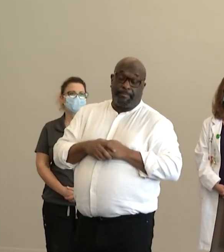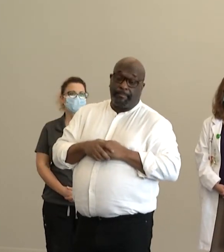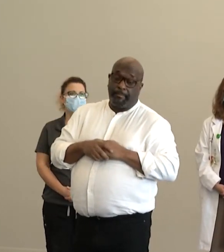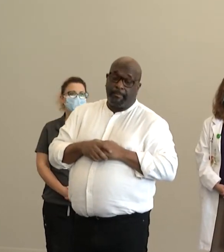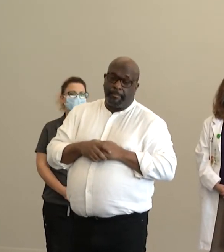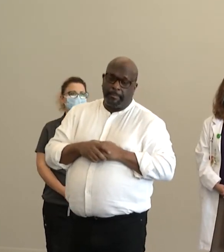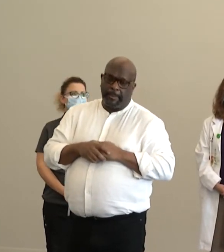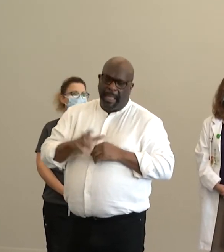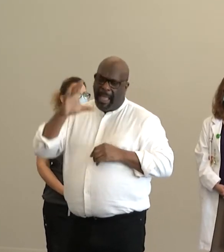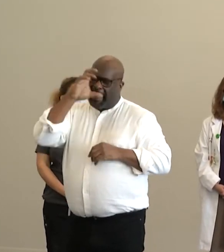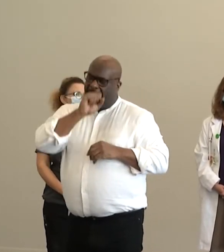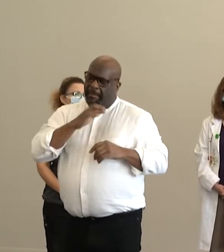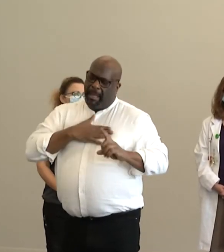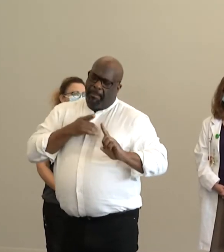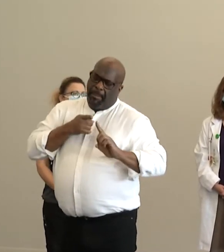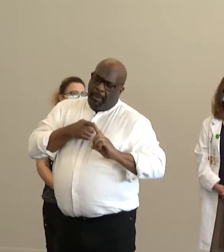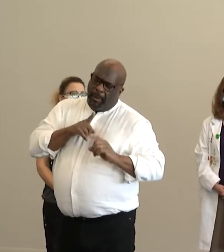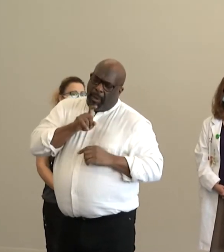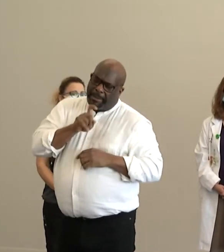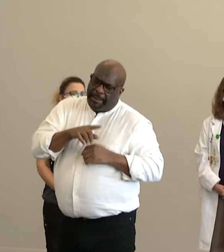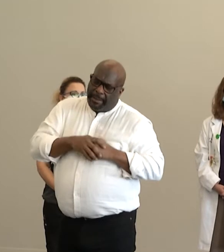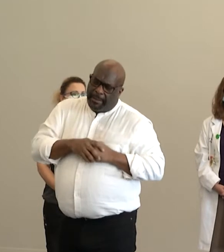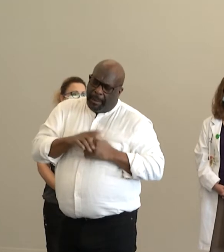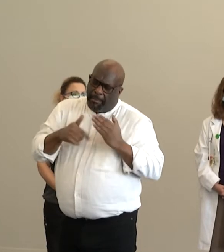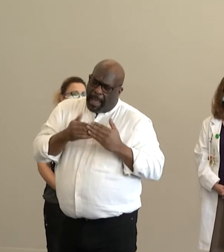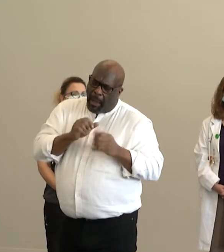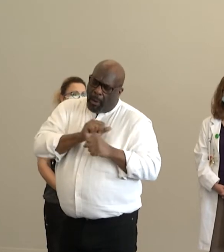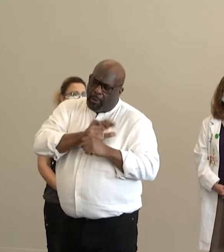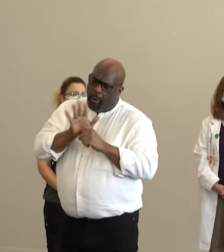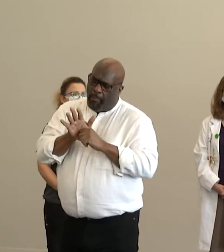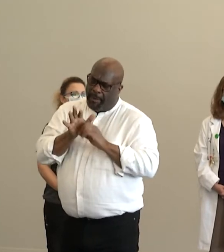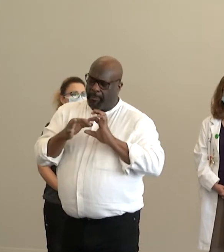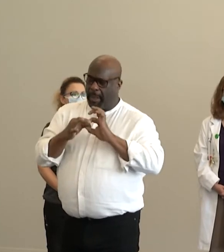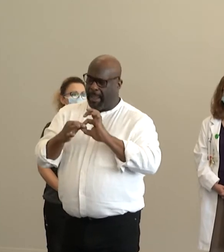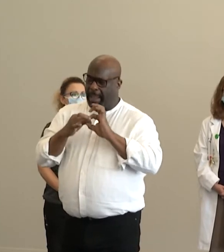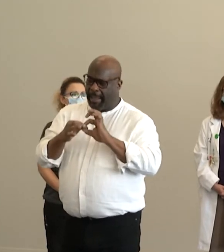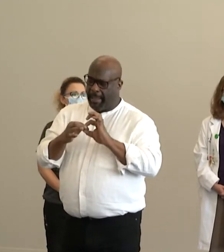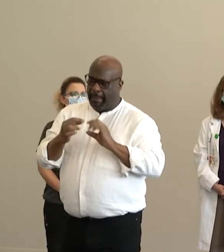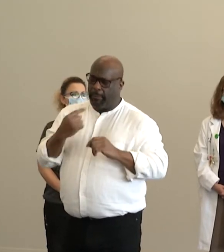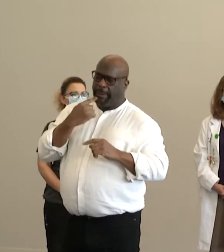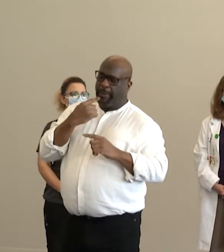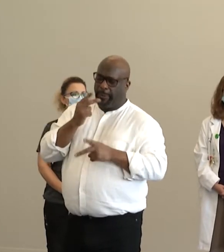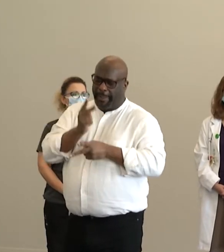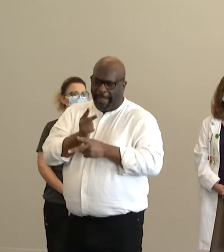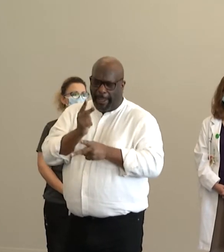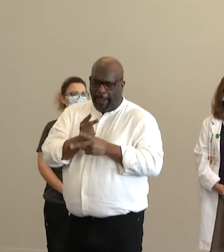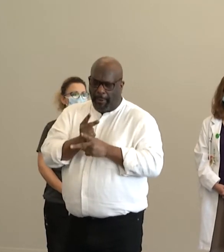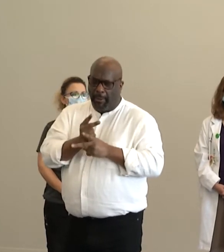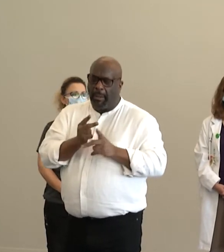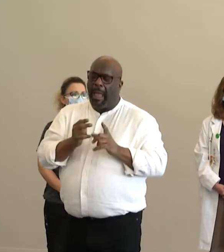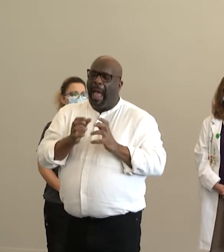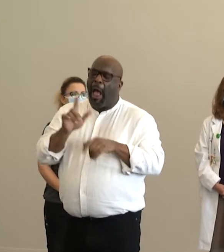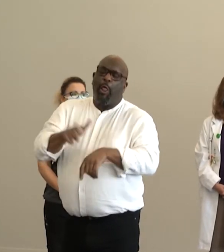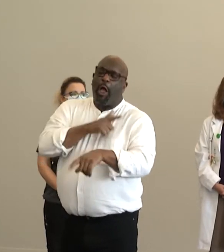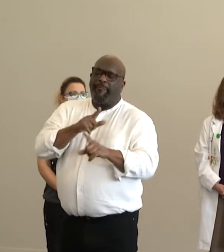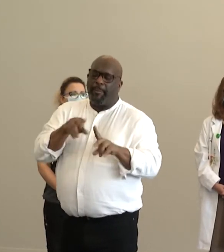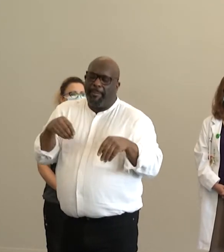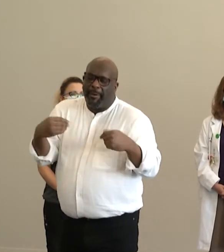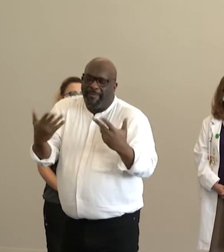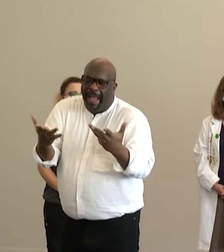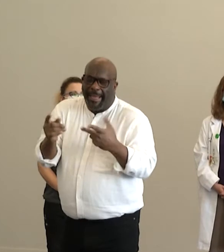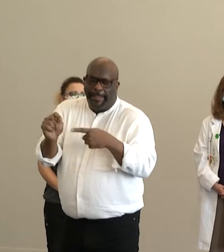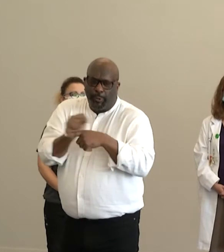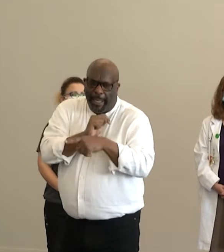I guess my question is, for the COVID-related critical care stuff, how long have you been maybe training nurses and